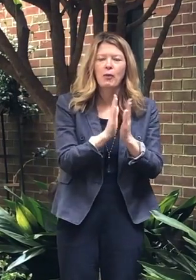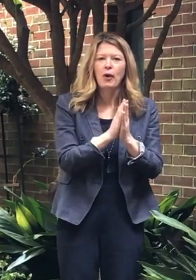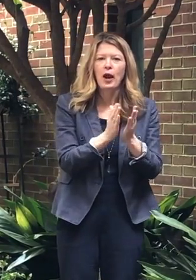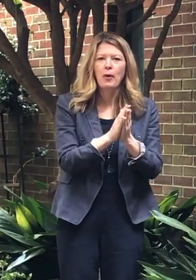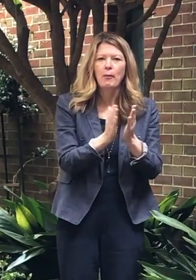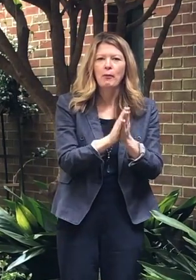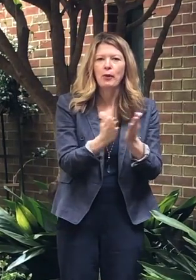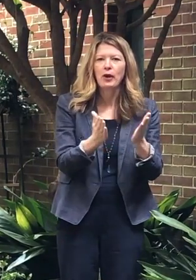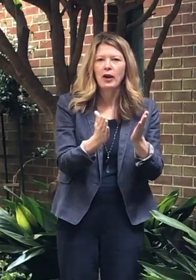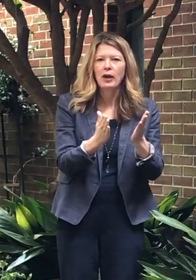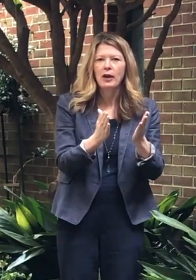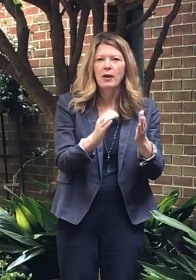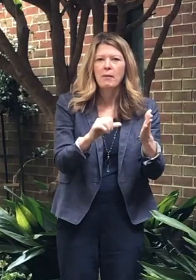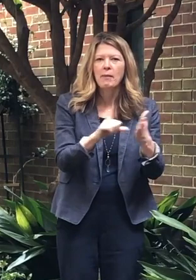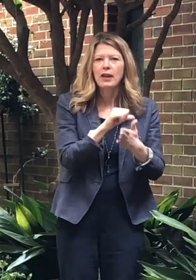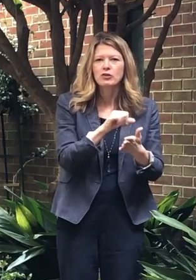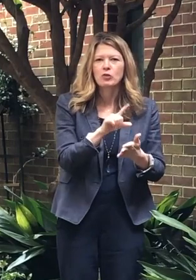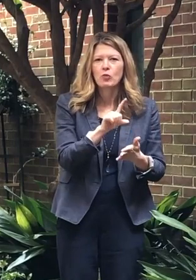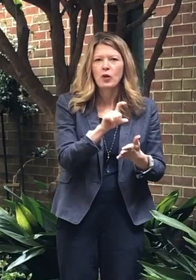of your prayer book.